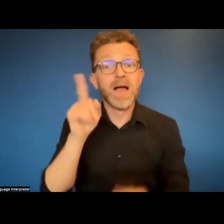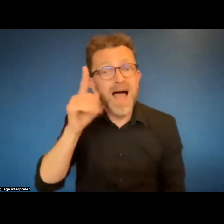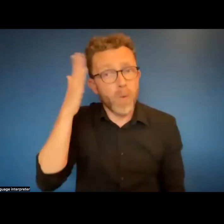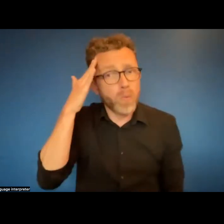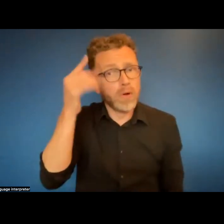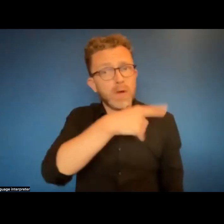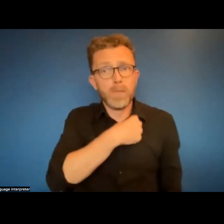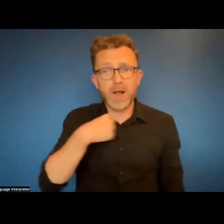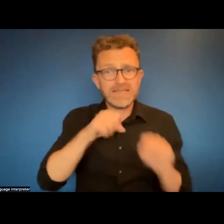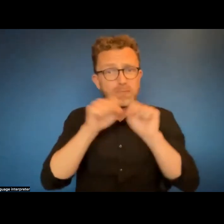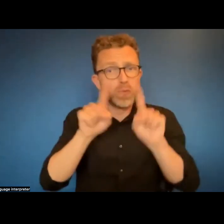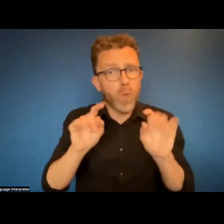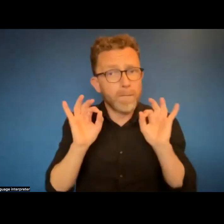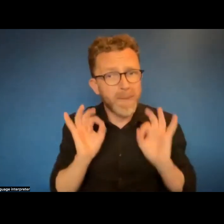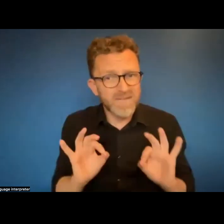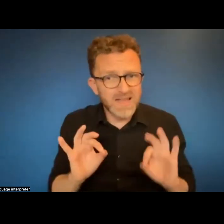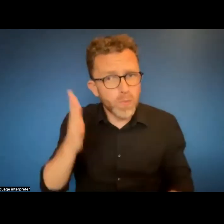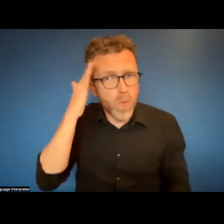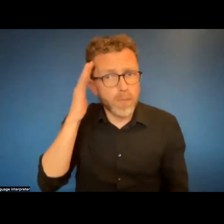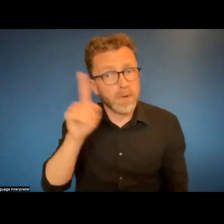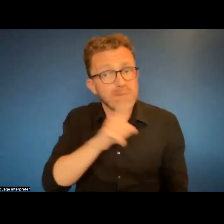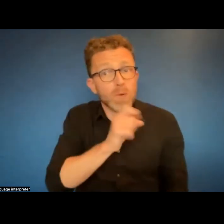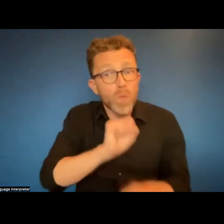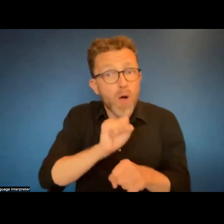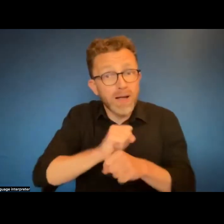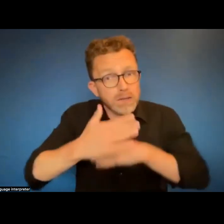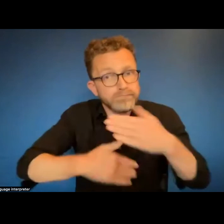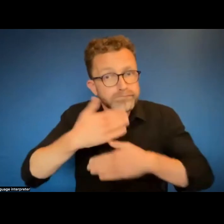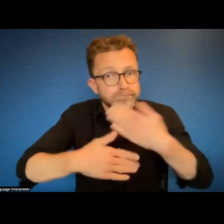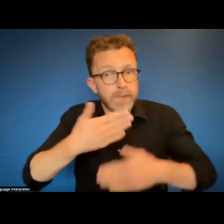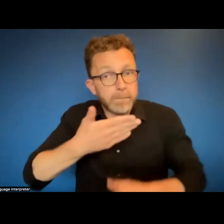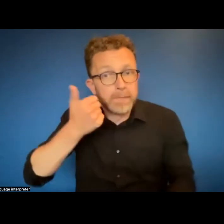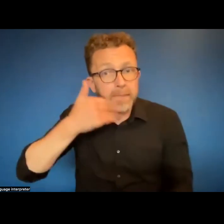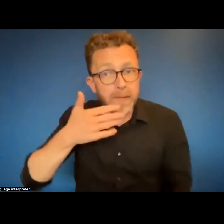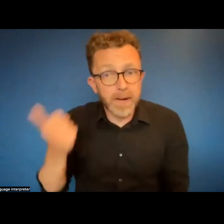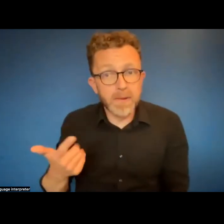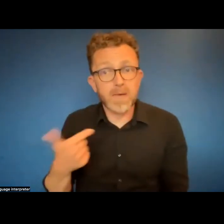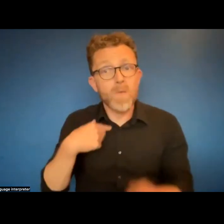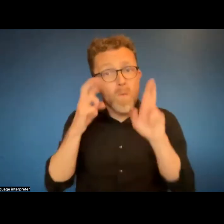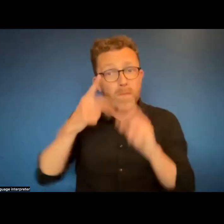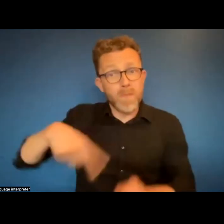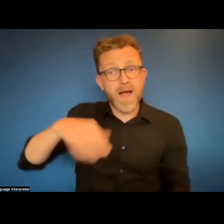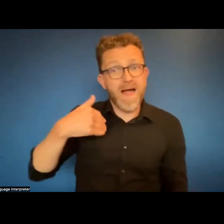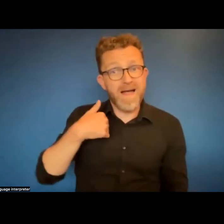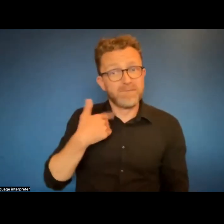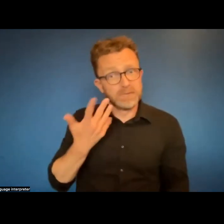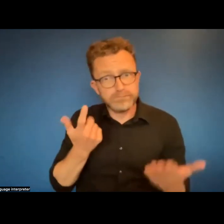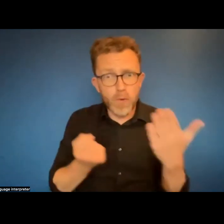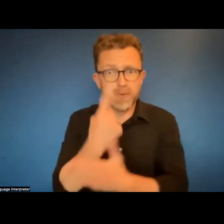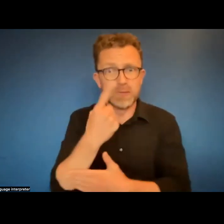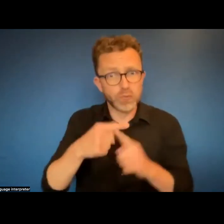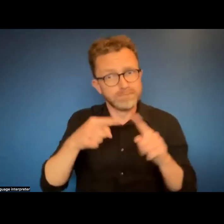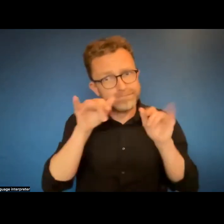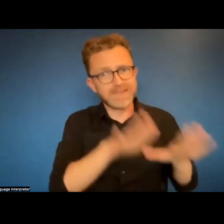surveyed them. So well, I mean, I can only refer to this, and this is why